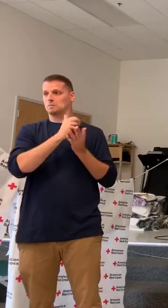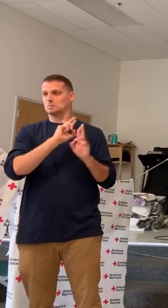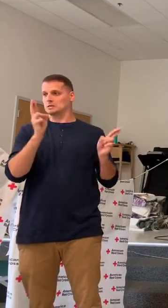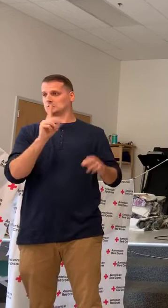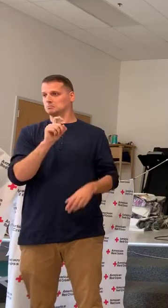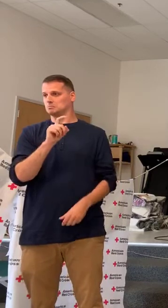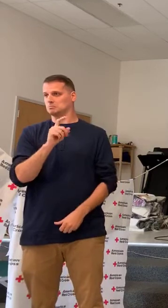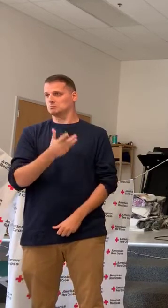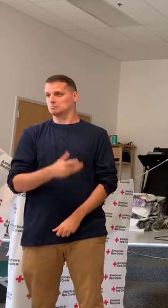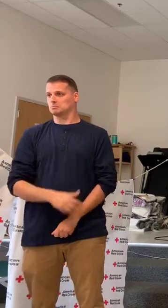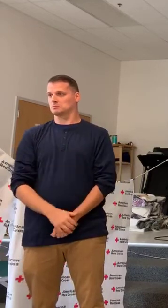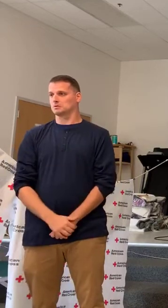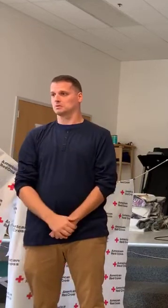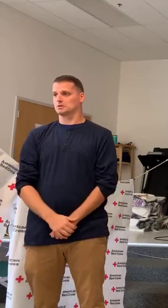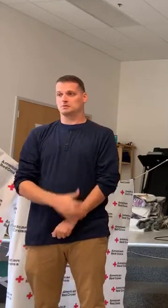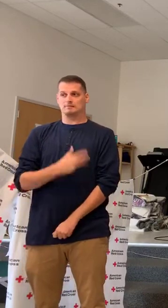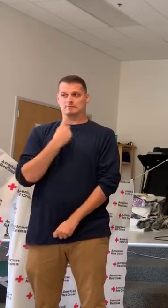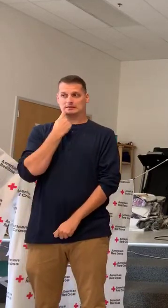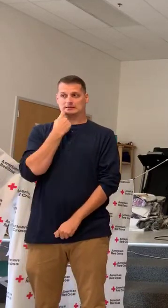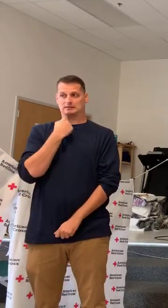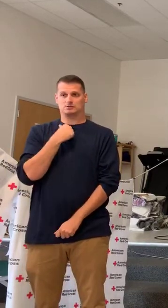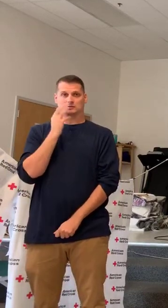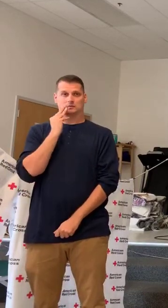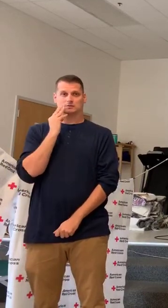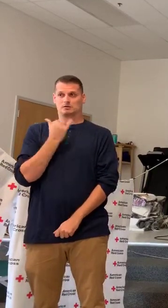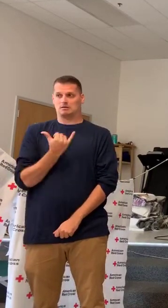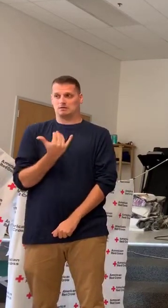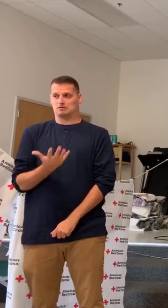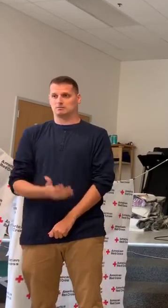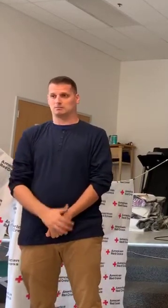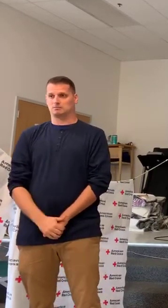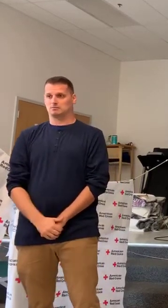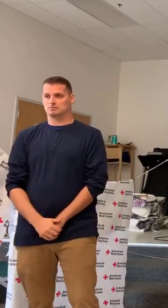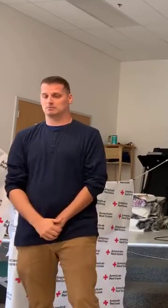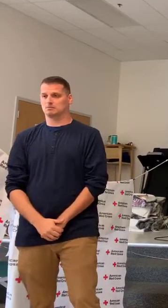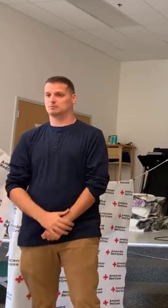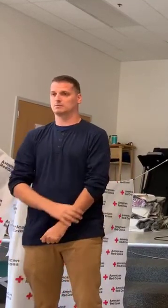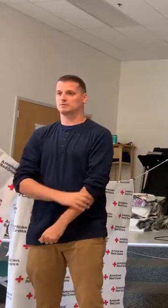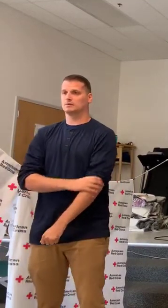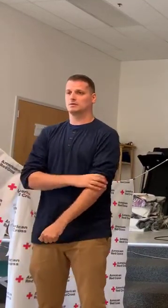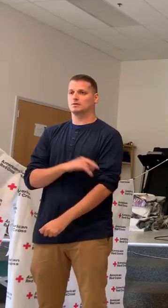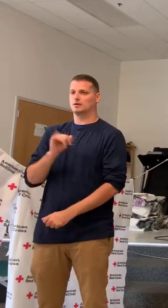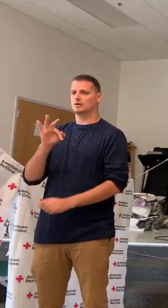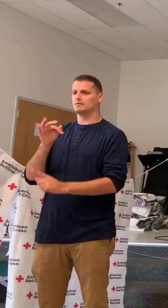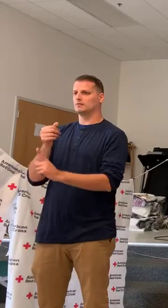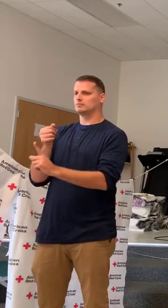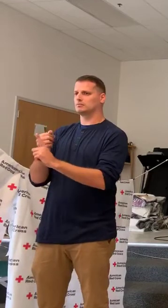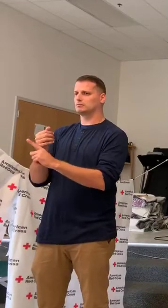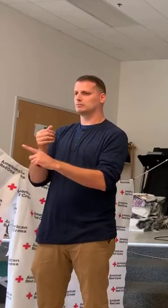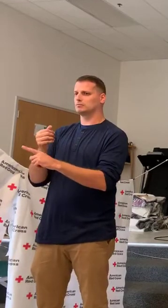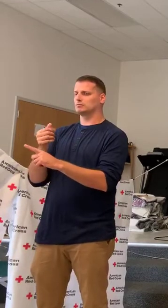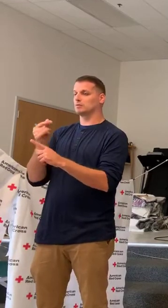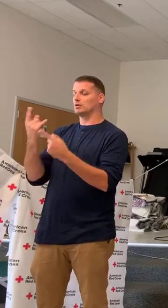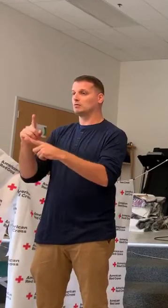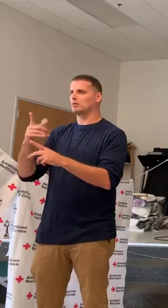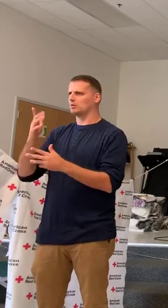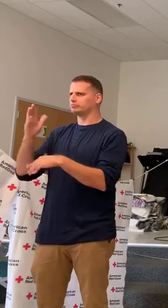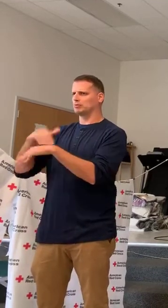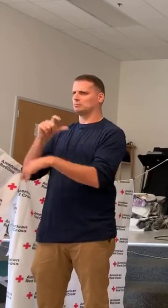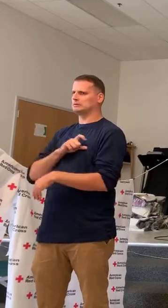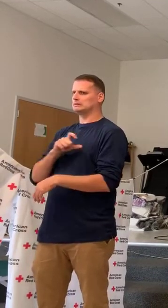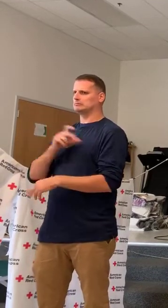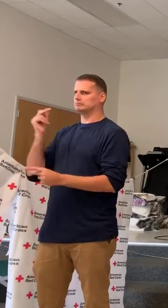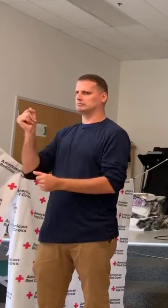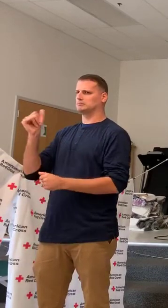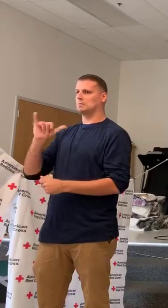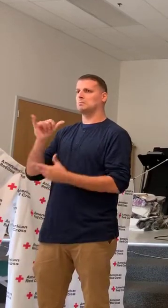if we need to go through what we just went through? We'll get the troopers back up just like we do on Saturday and Sunday. Are they going to be able to patrol down